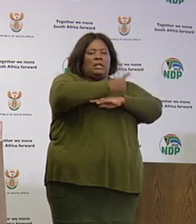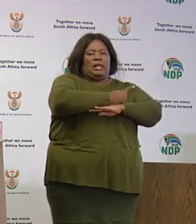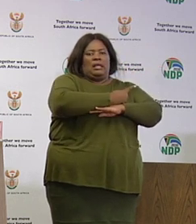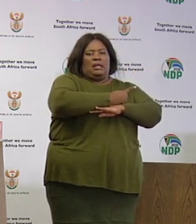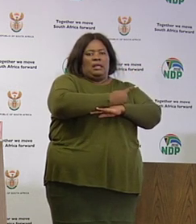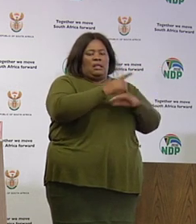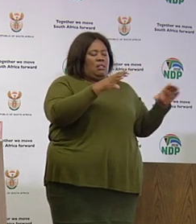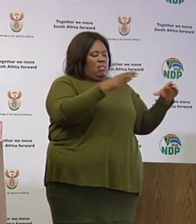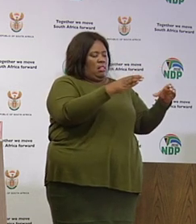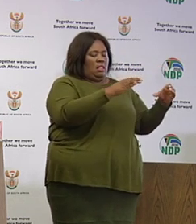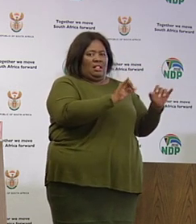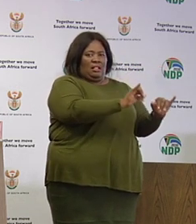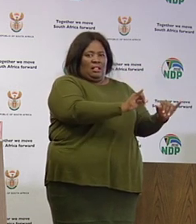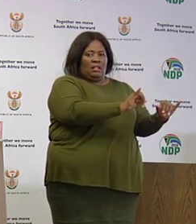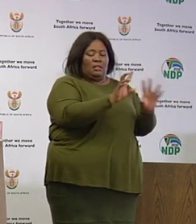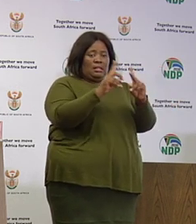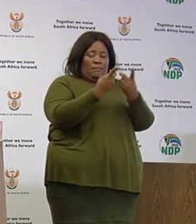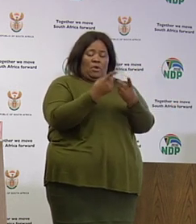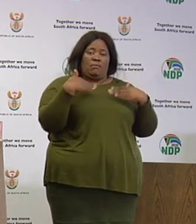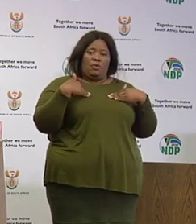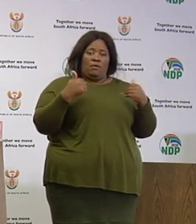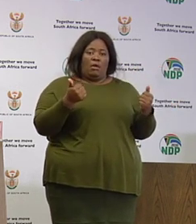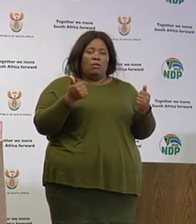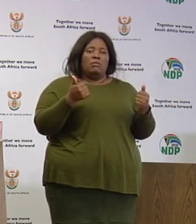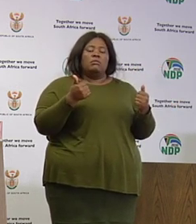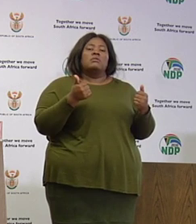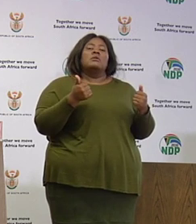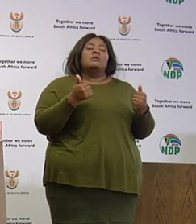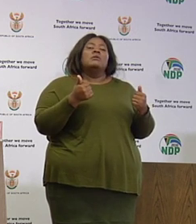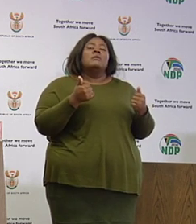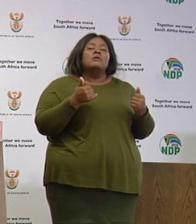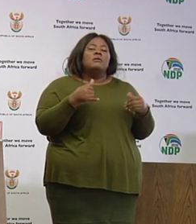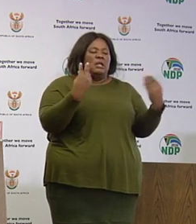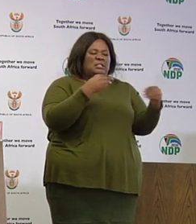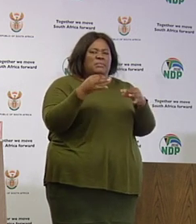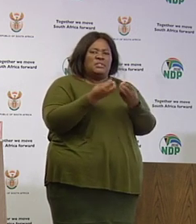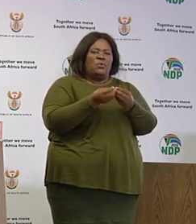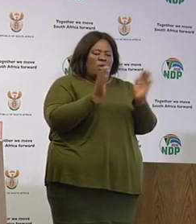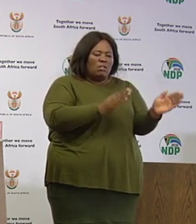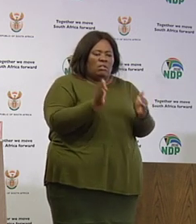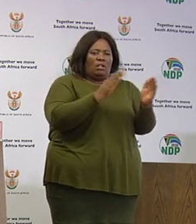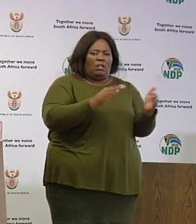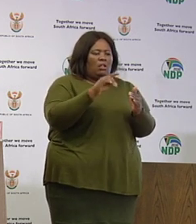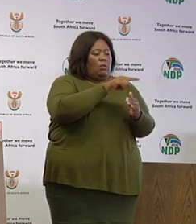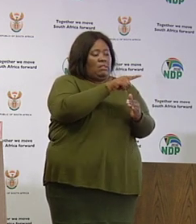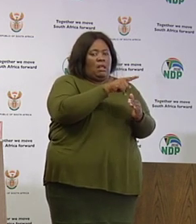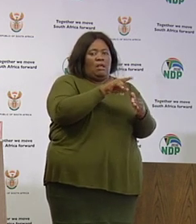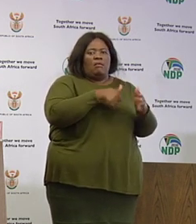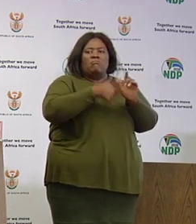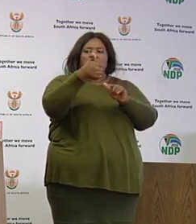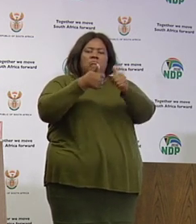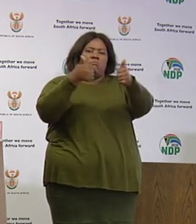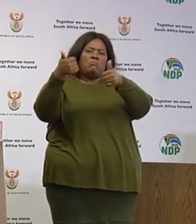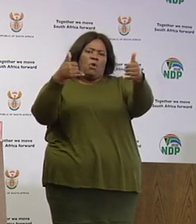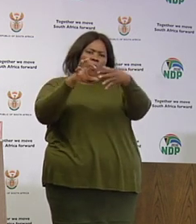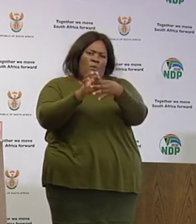And the Department of Health is working on the modalities for their release home. Our department will be responsible for